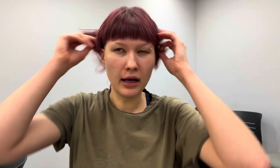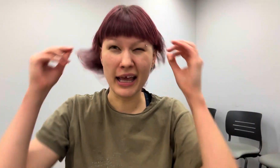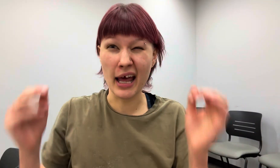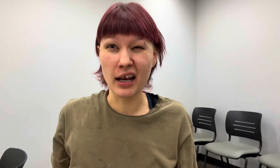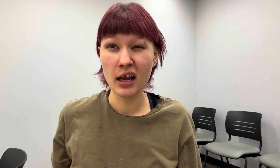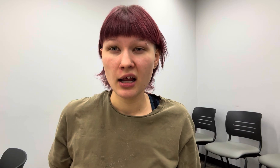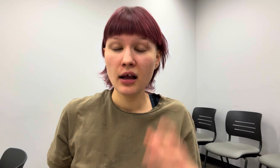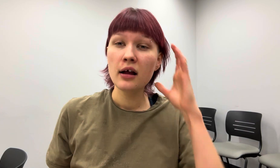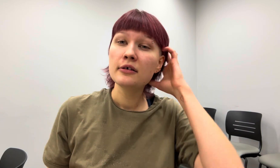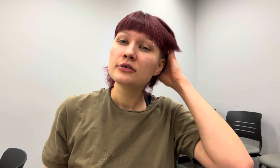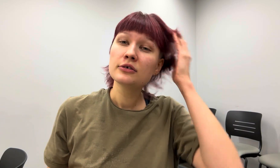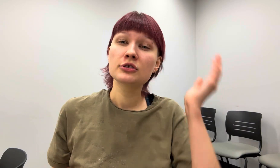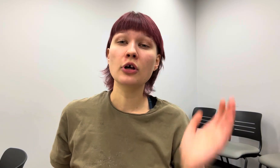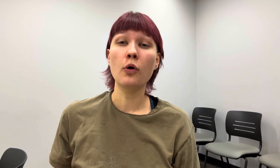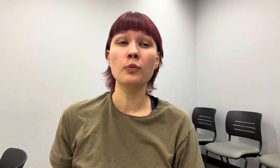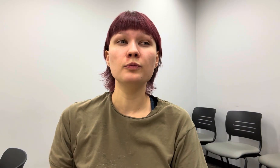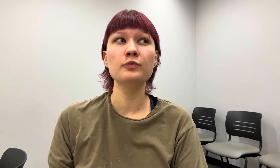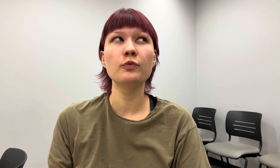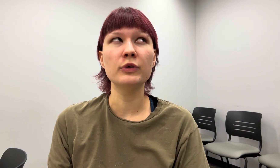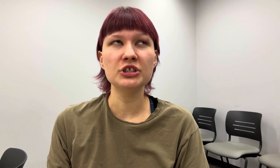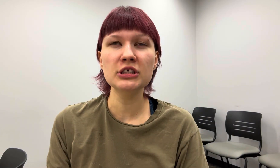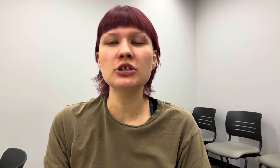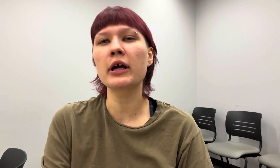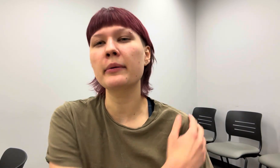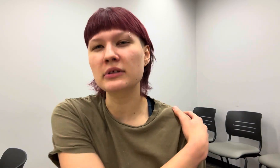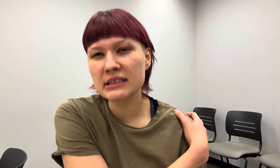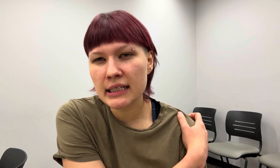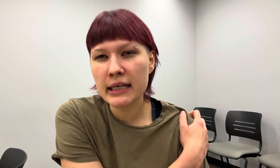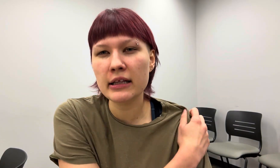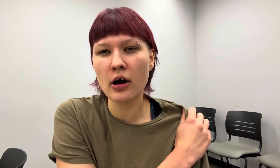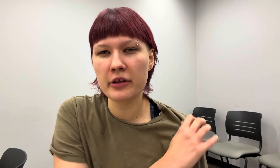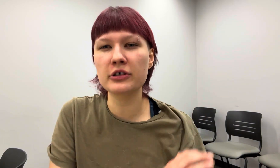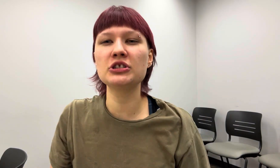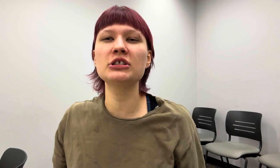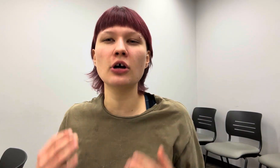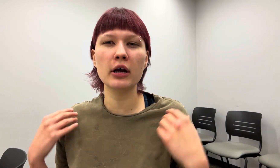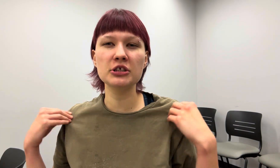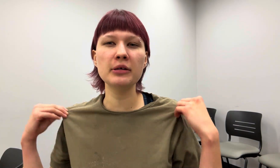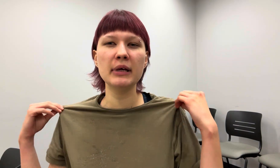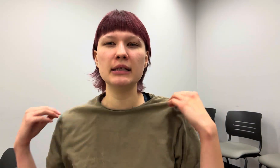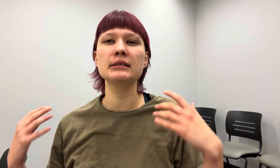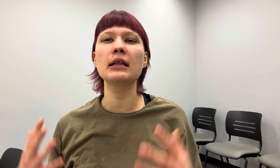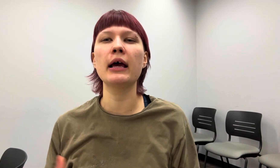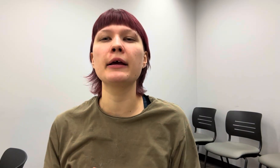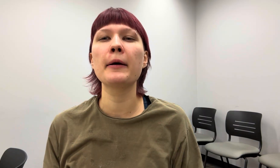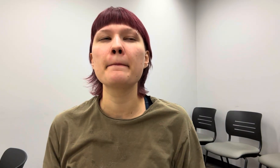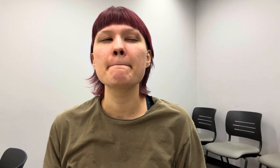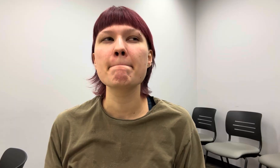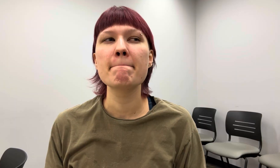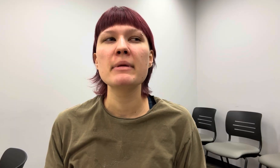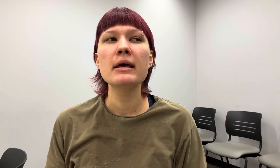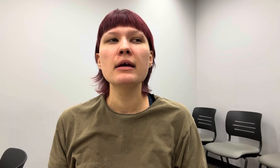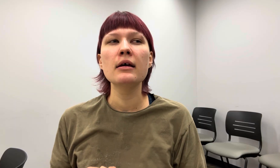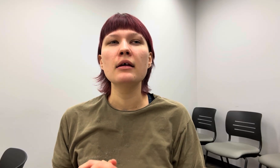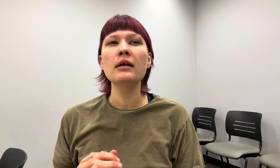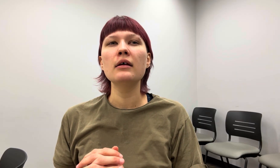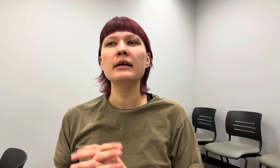again. So when she's talking about seeing the author, she means like get